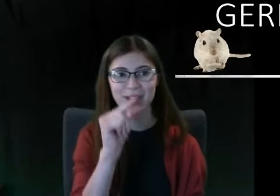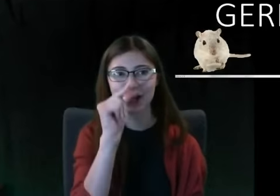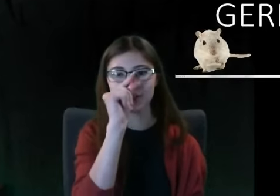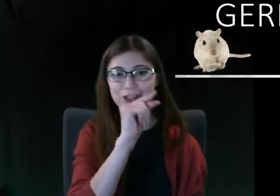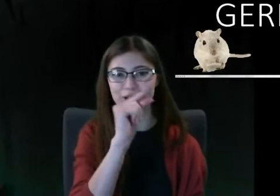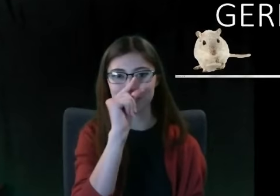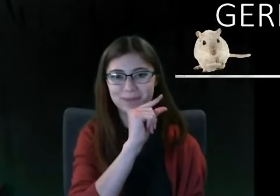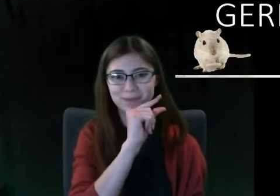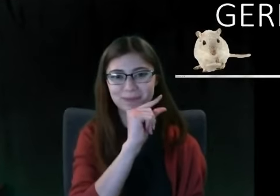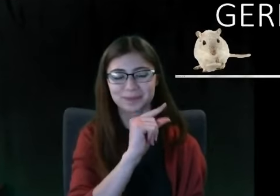Gerbil.